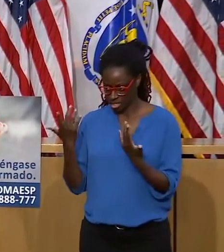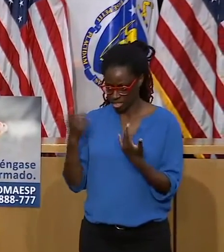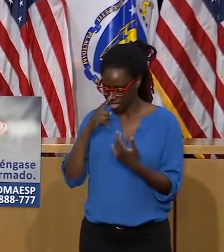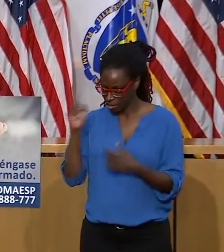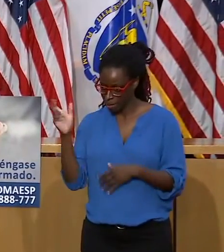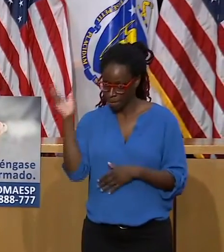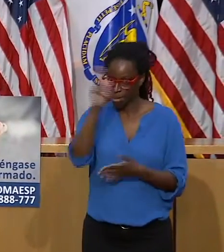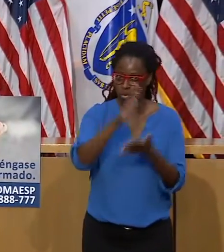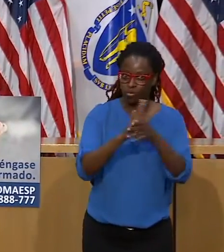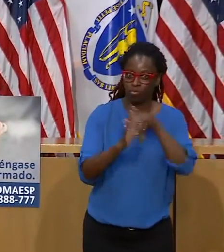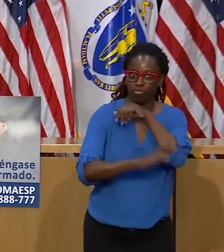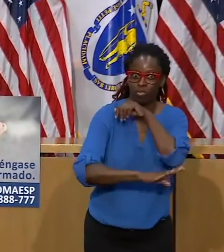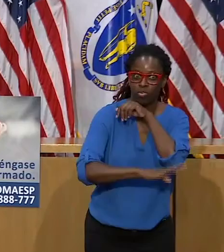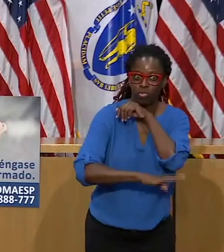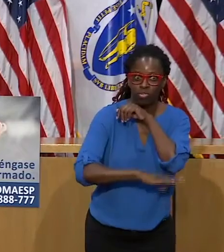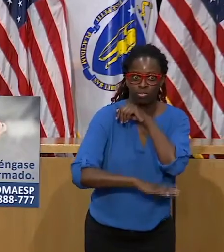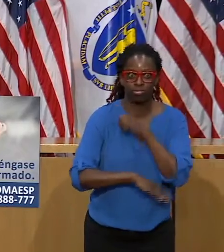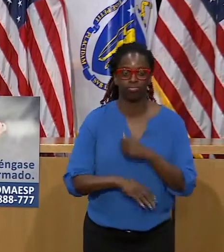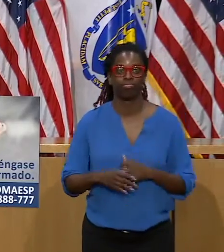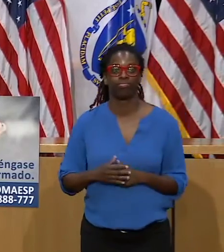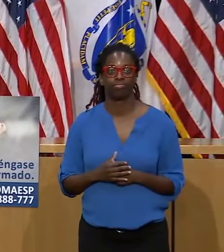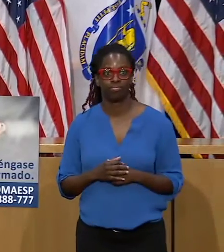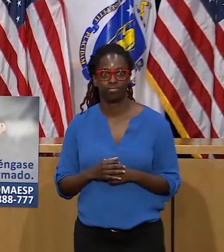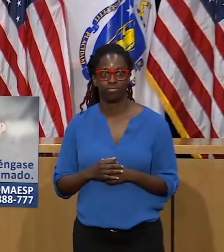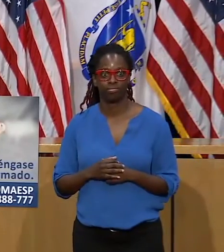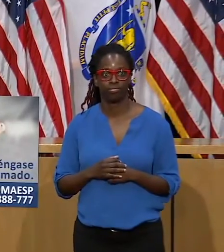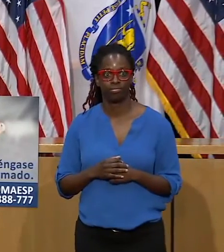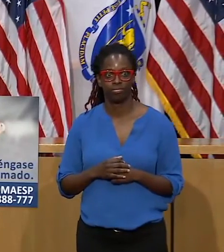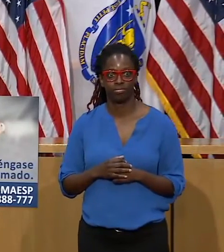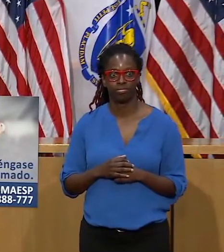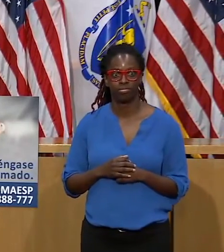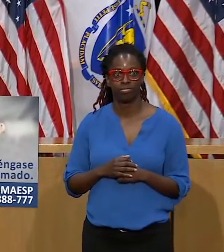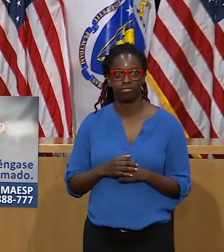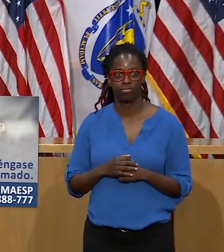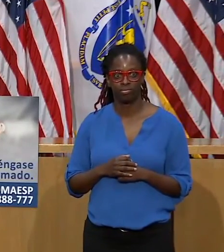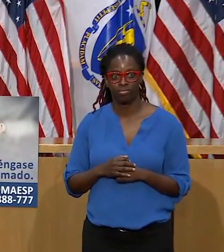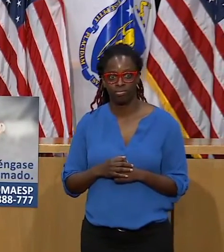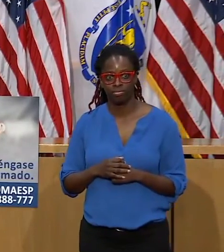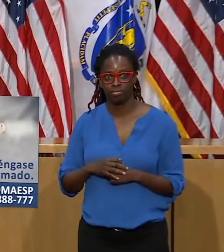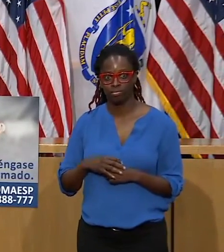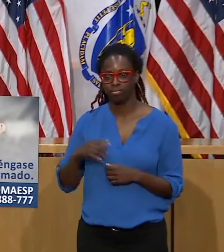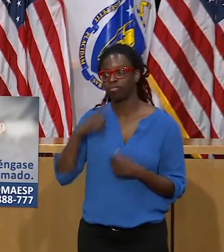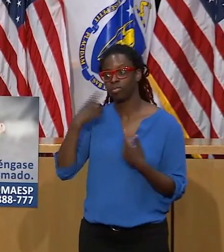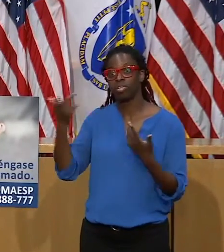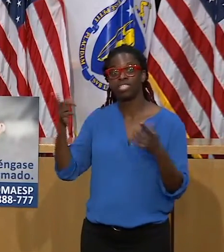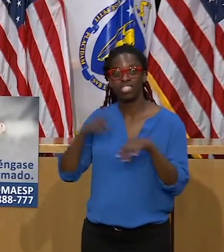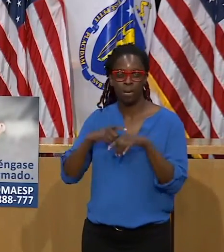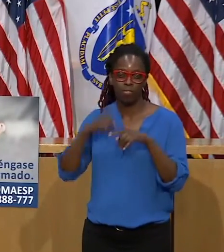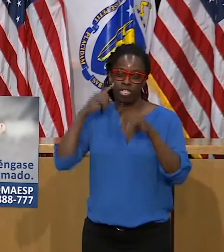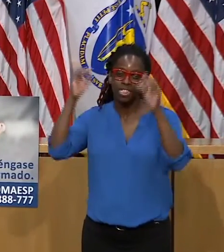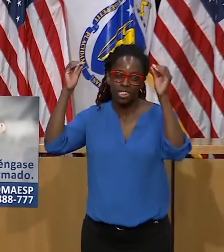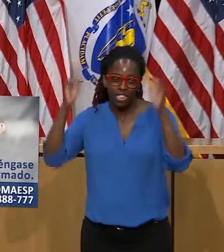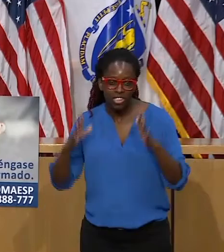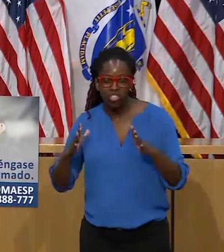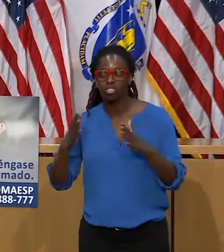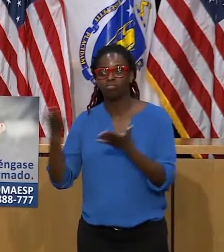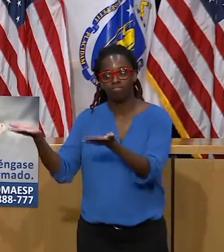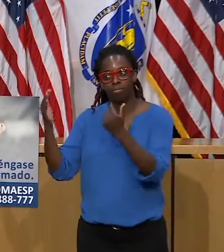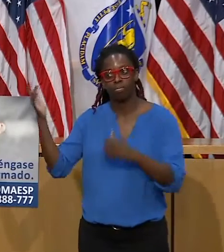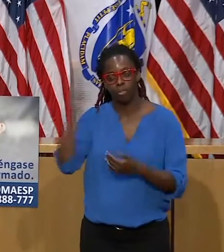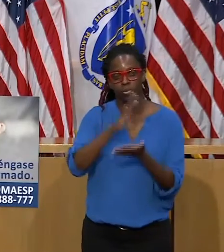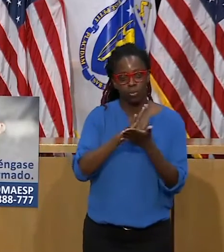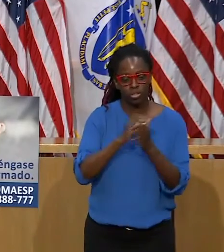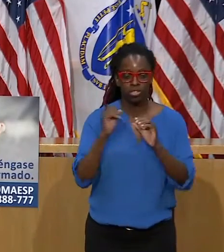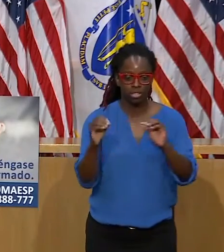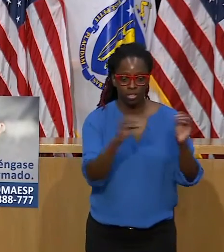their peers. To sum it up, we really appreciate the work that so many people put in to helping us develop